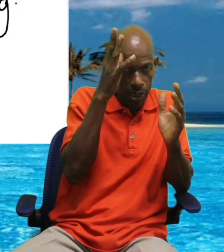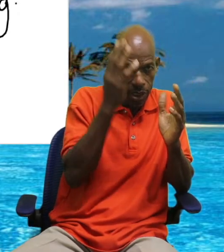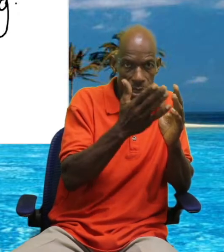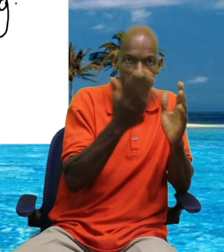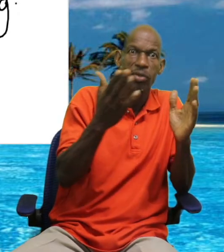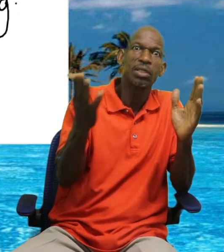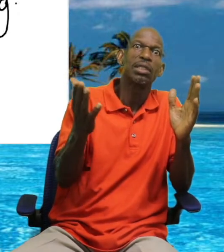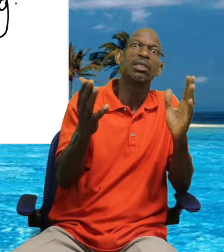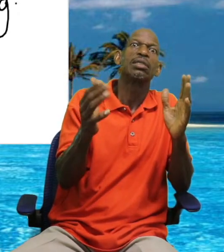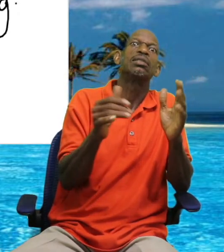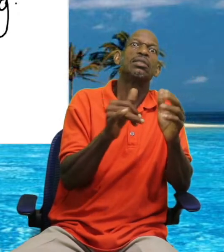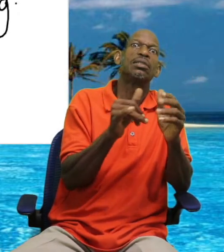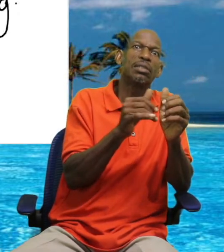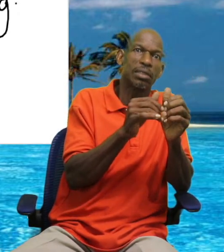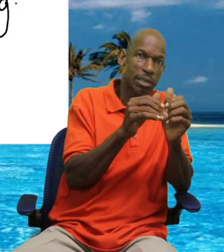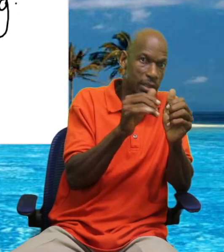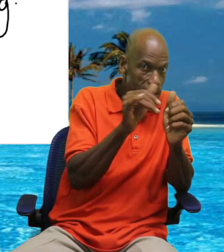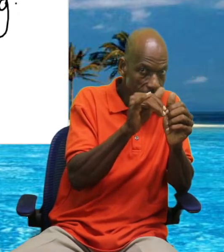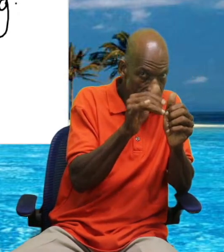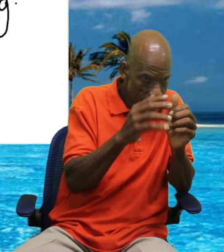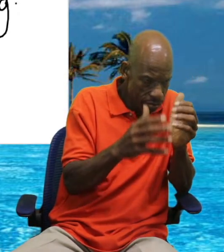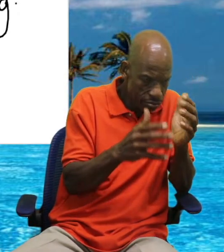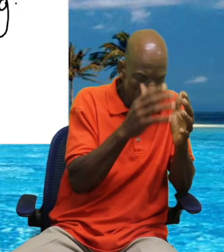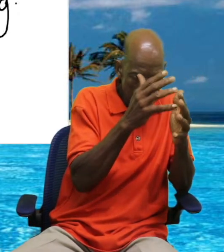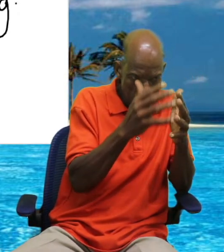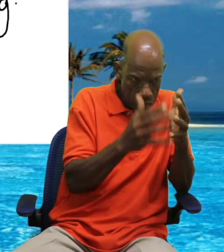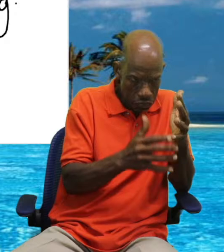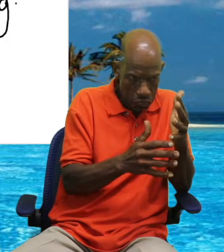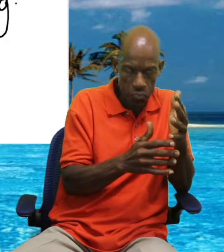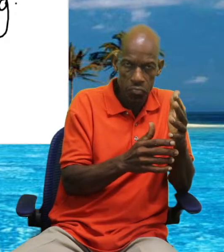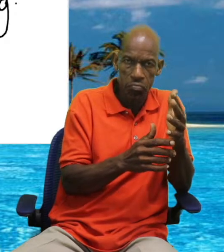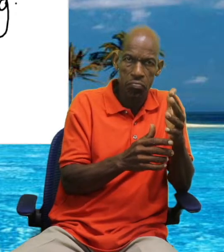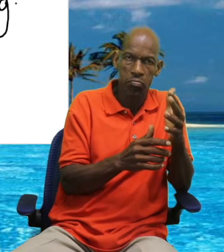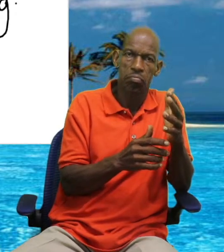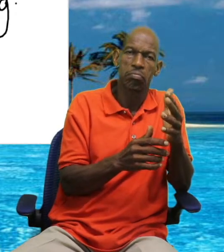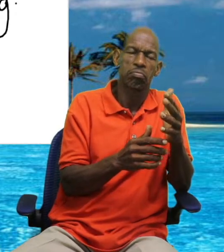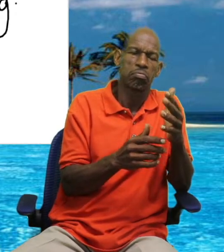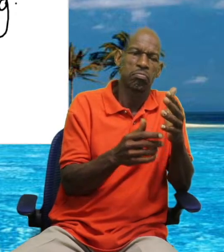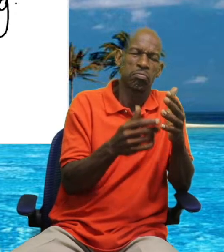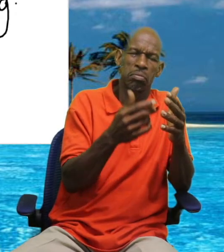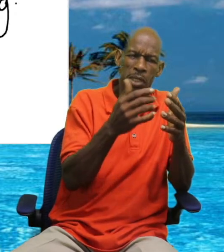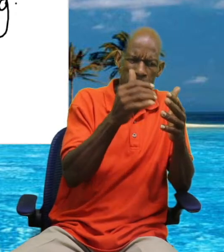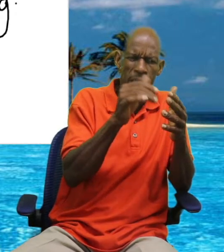The and joins the same ideas.